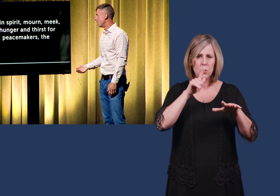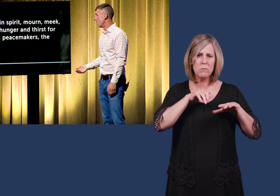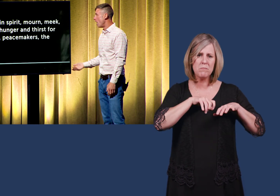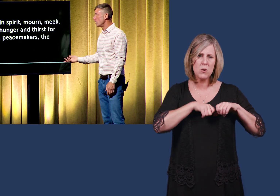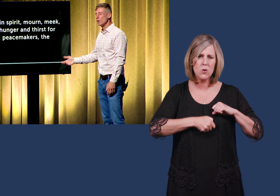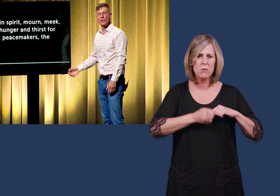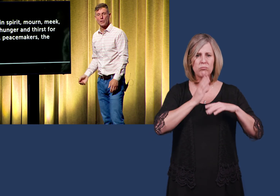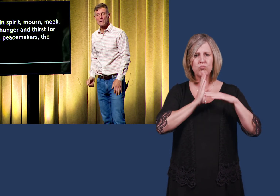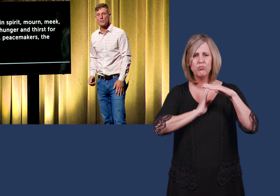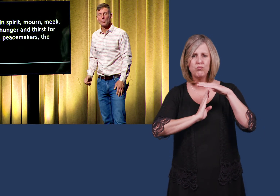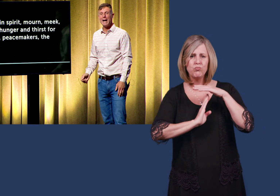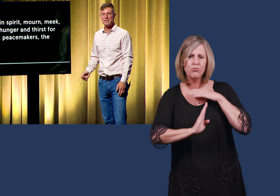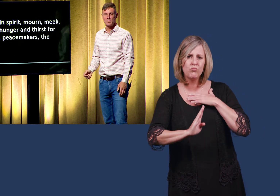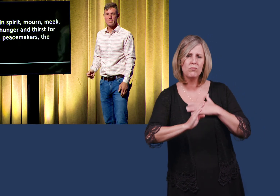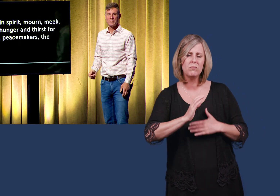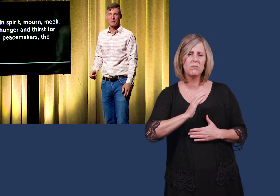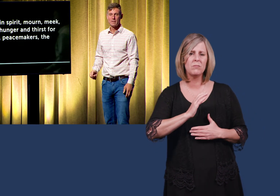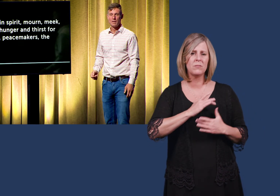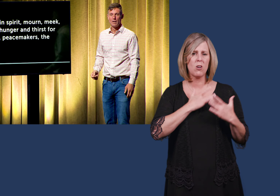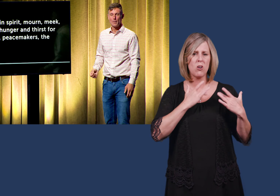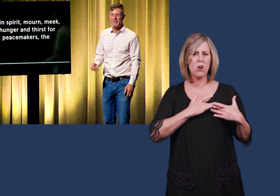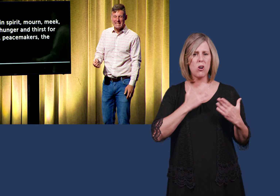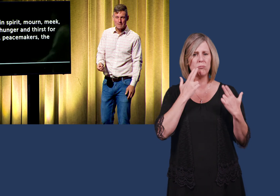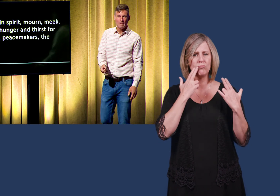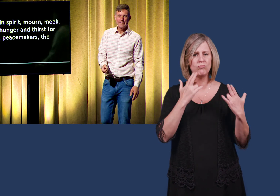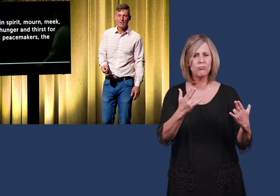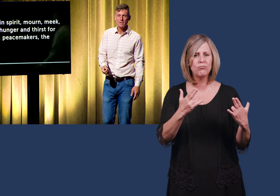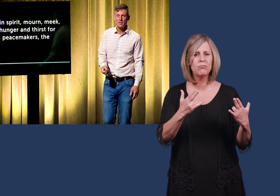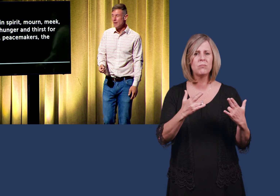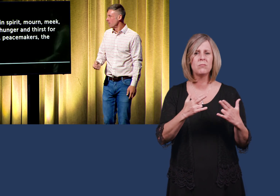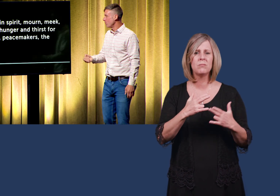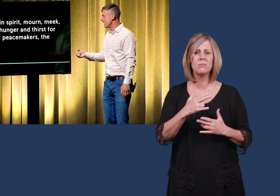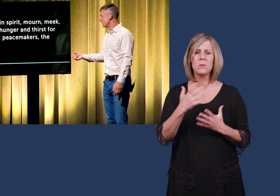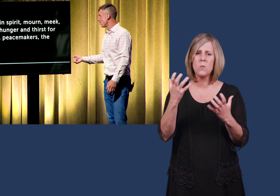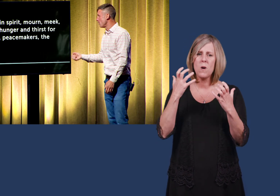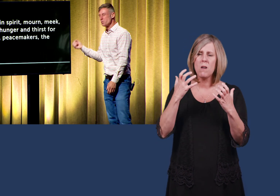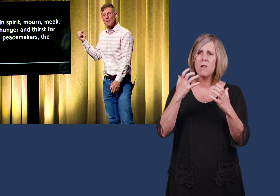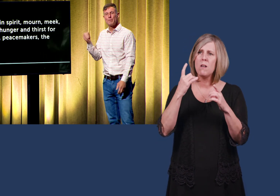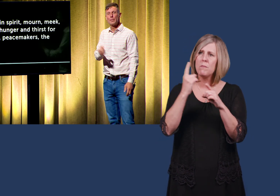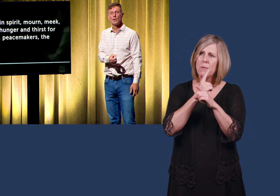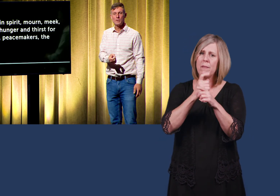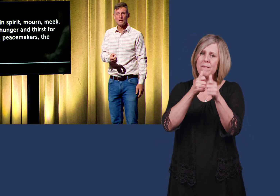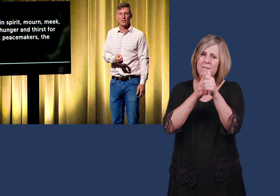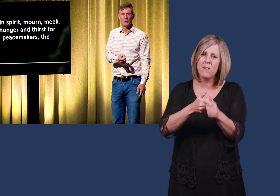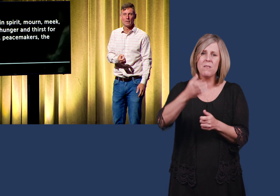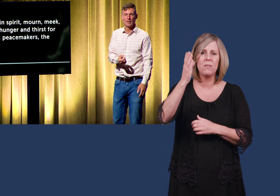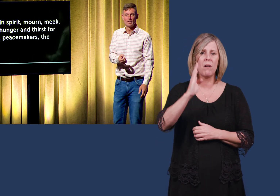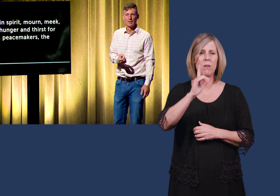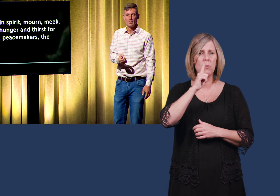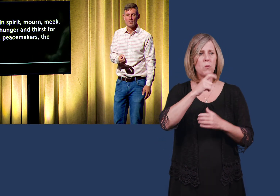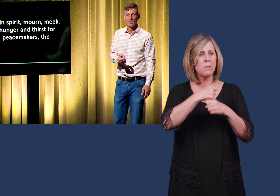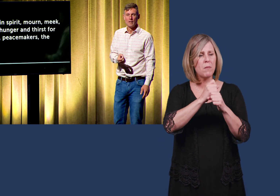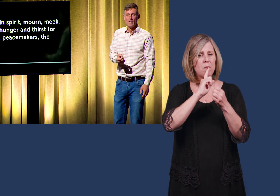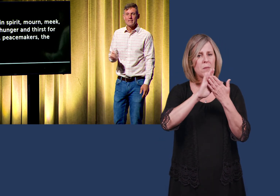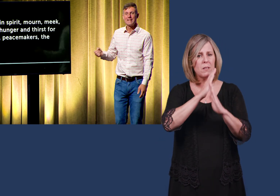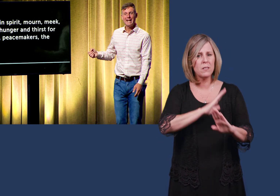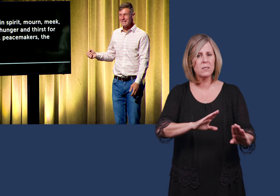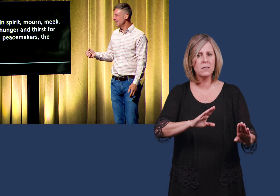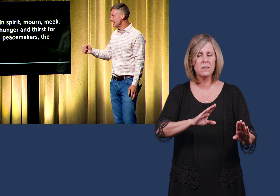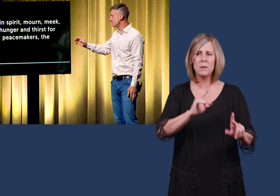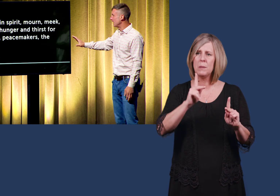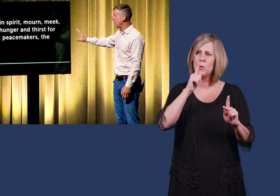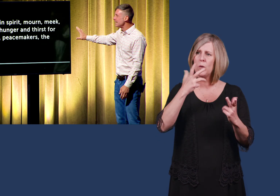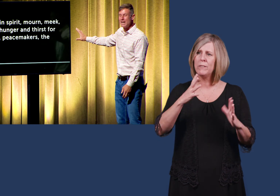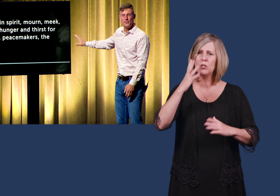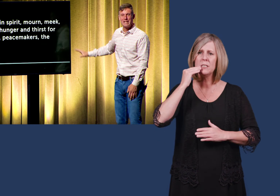heart, hunger and thirst for righteousness, are peacemakers. Blessed are those who are persecuted. See, that's